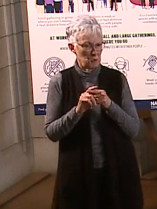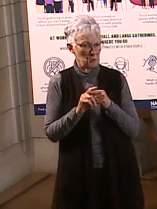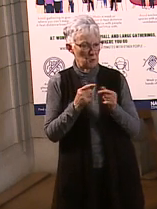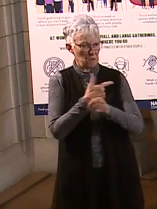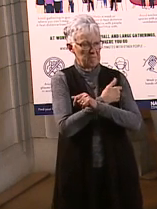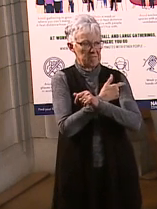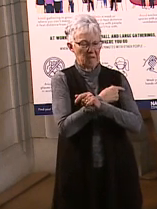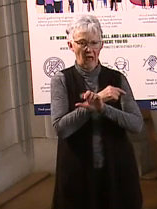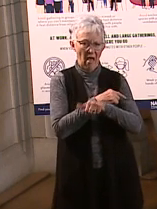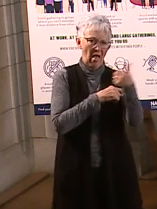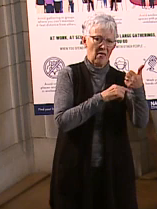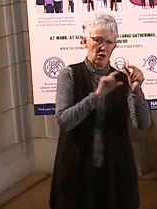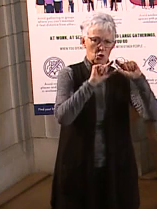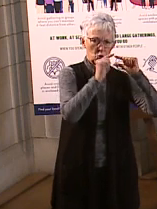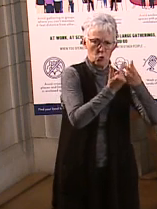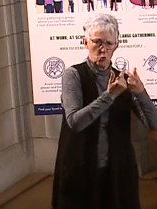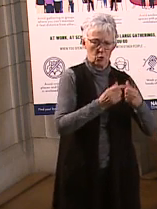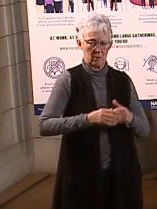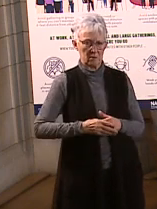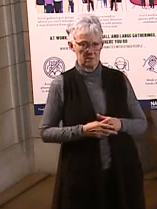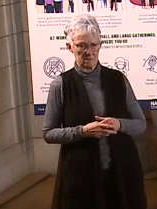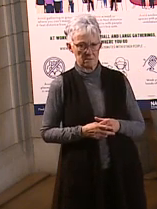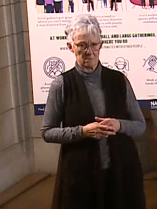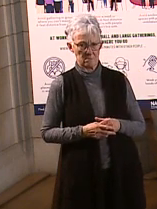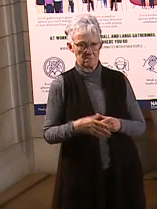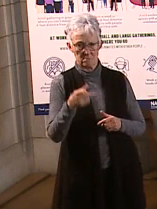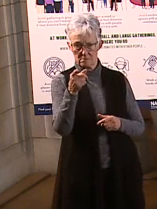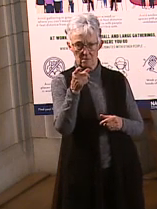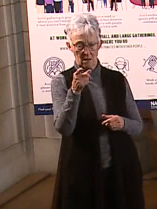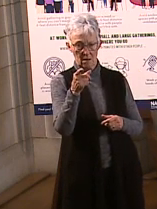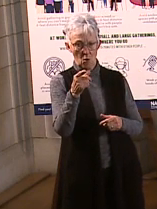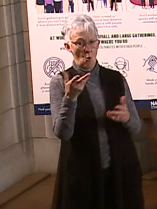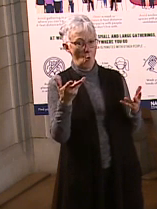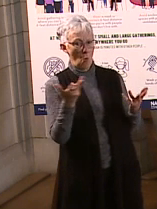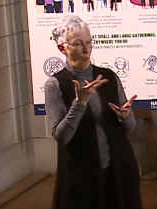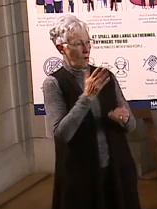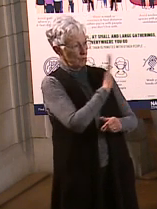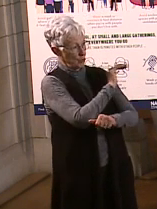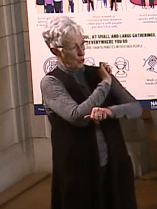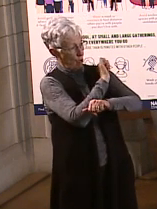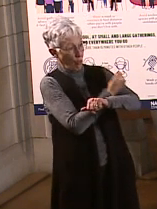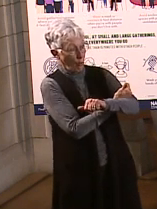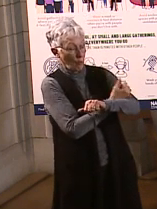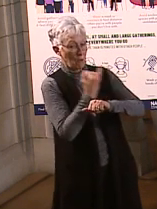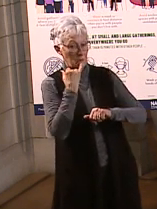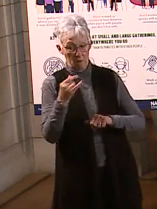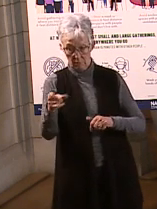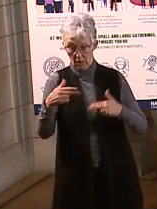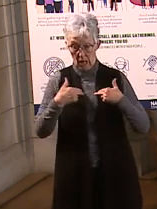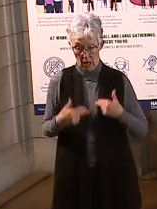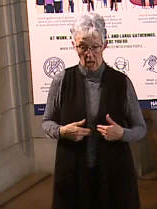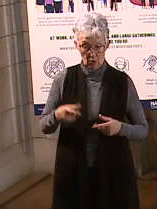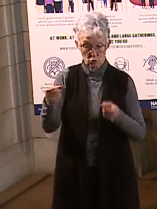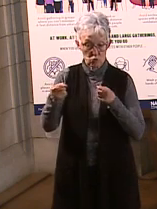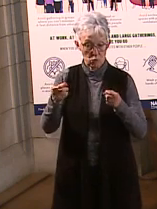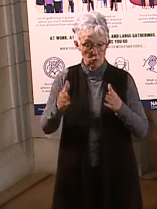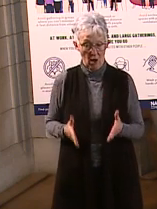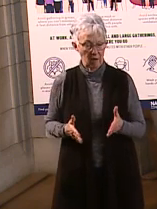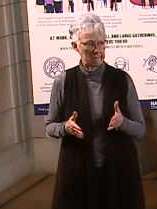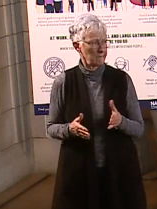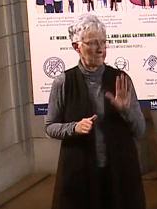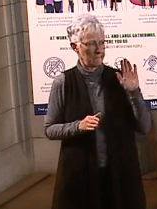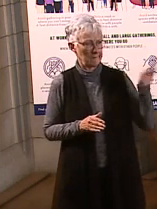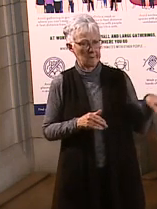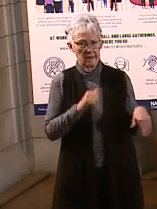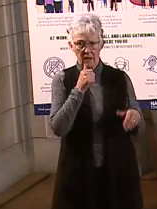what power do you have if all of a sudden health director doesn't do what you believe they should be doing? So Andrew's